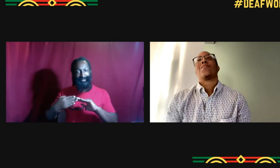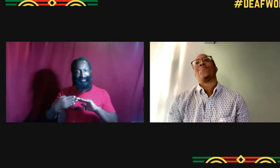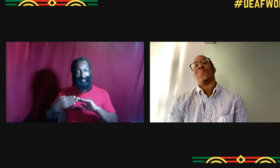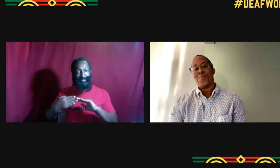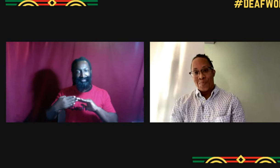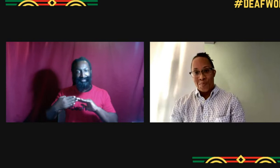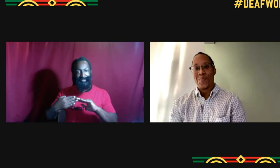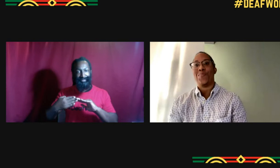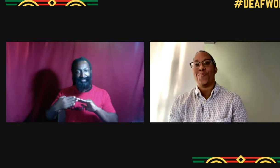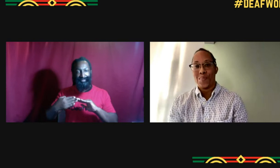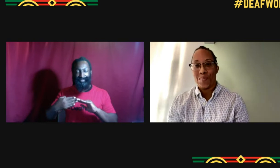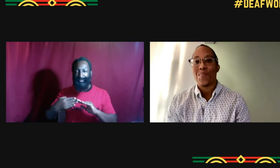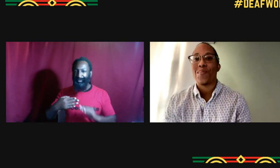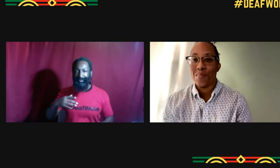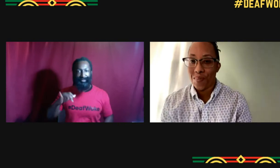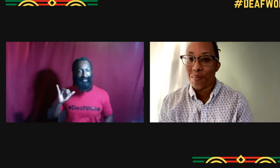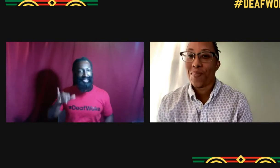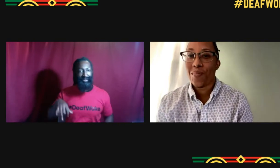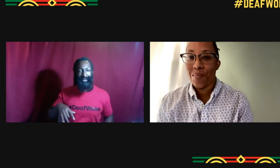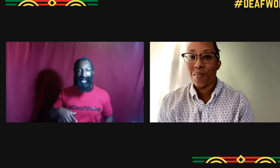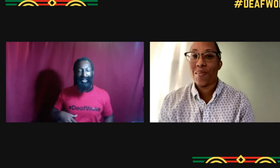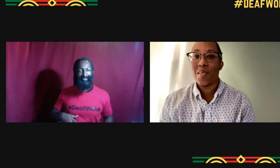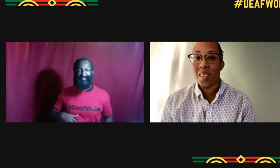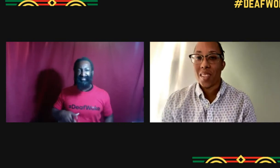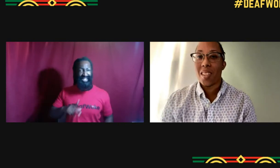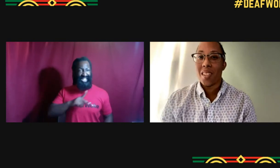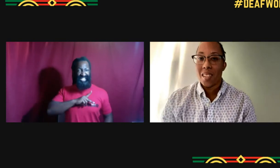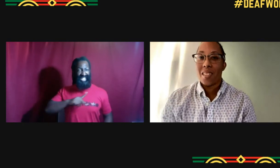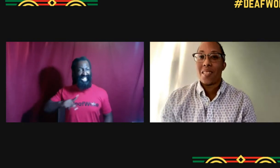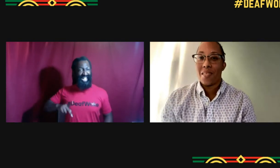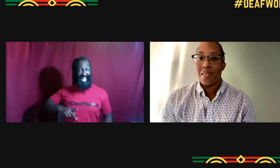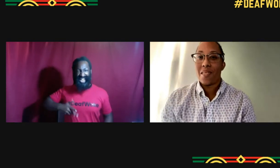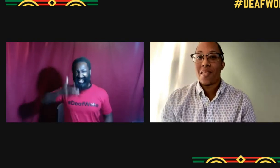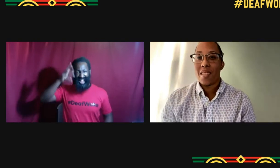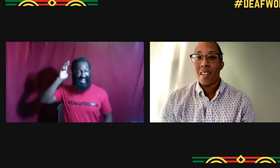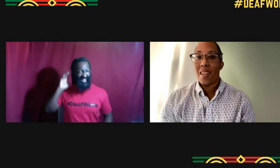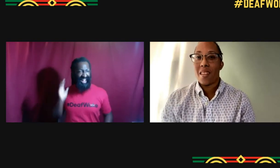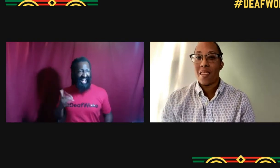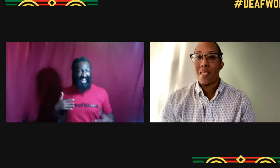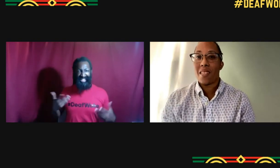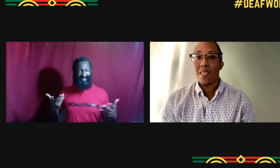Mm. Every lion needs their community. Mm-hmm. Mm-hmm.